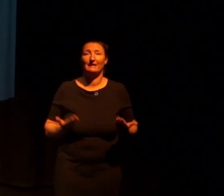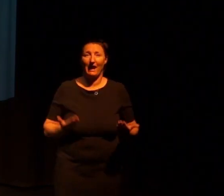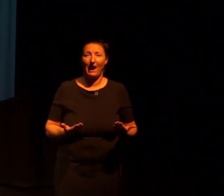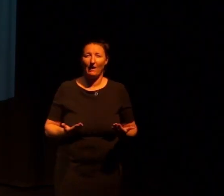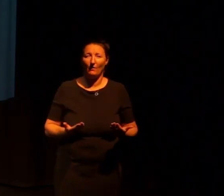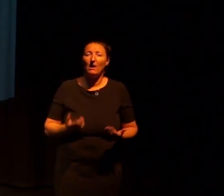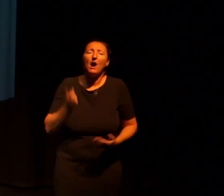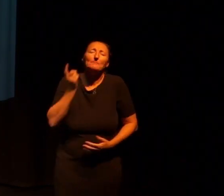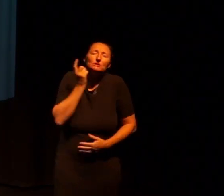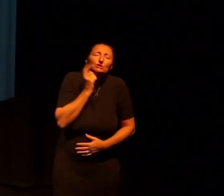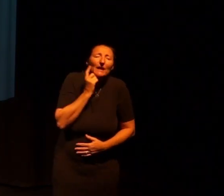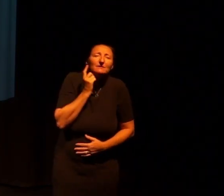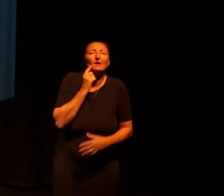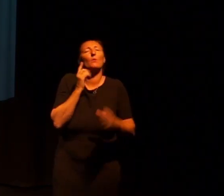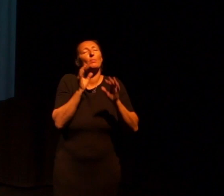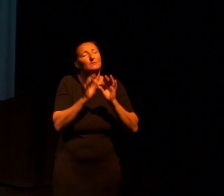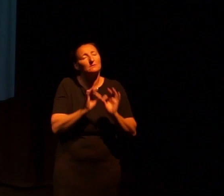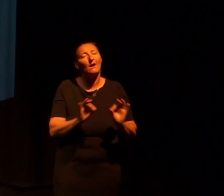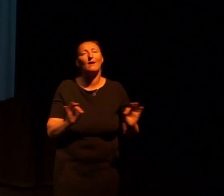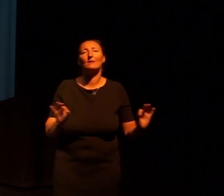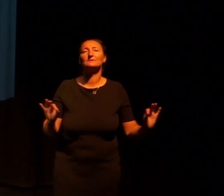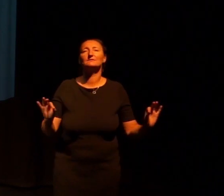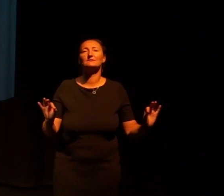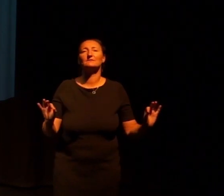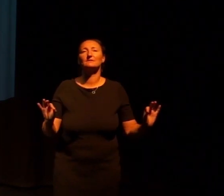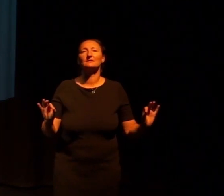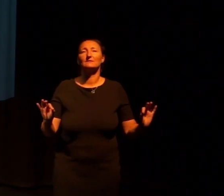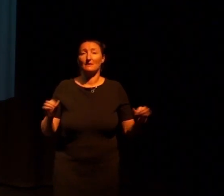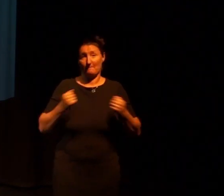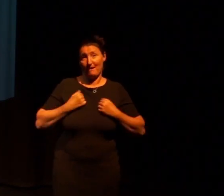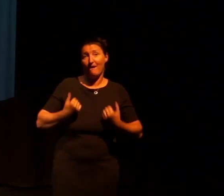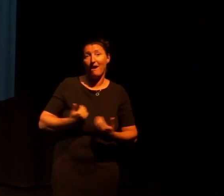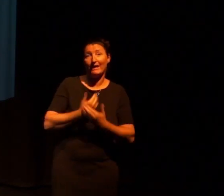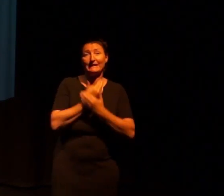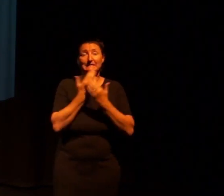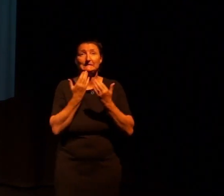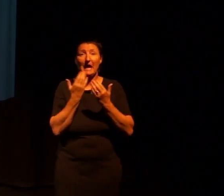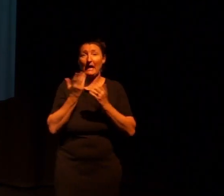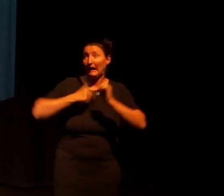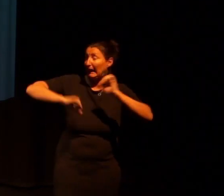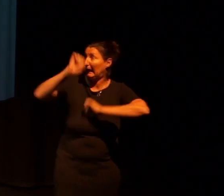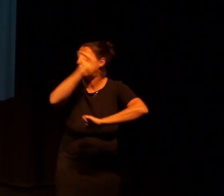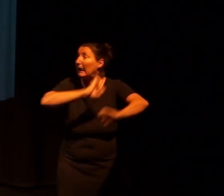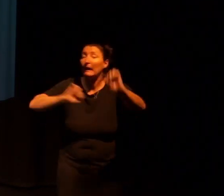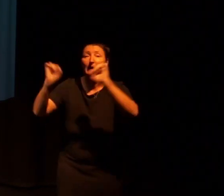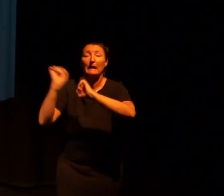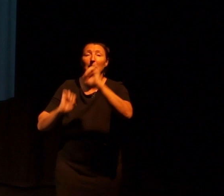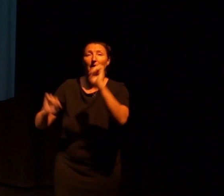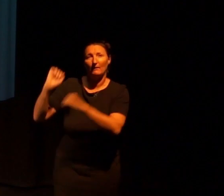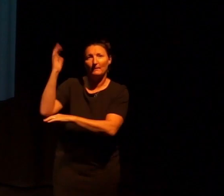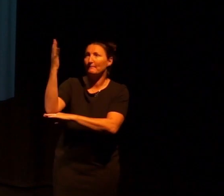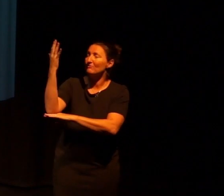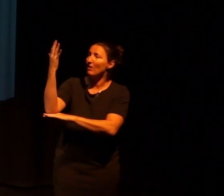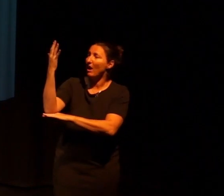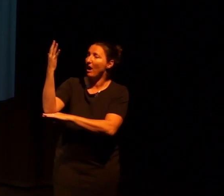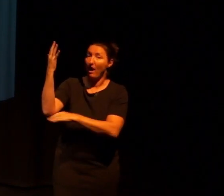little gentle with the silence. They're spent cleaning all the mirrors around and in front